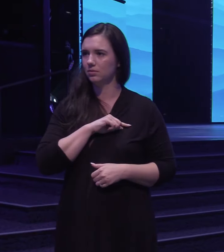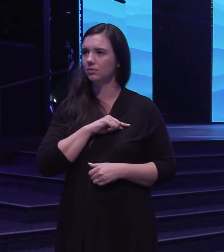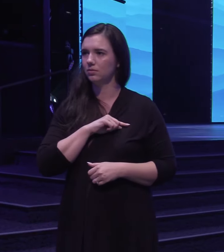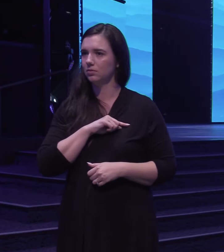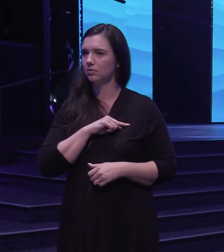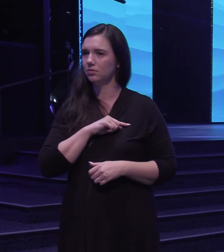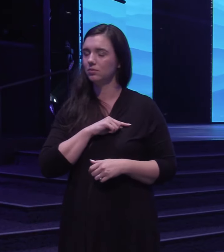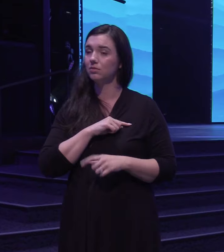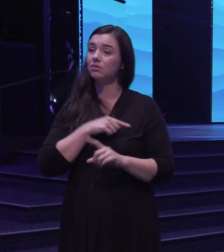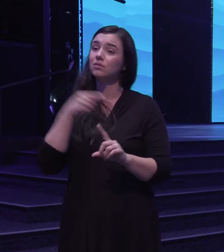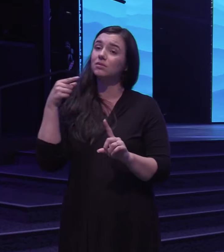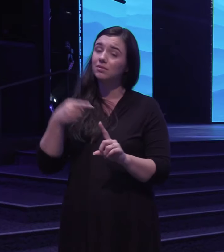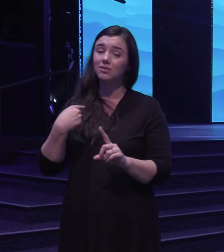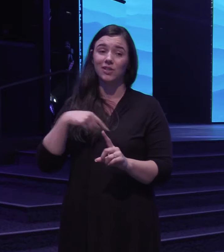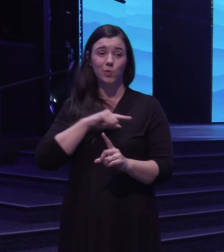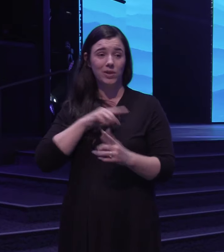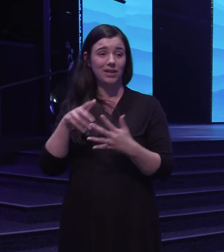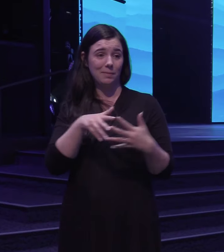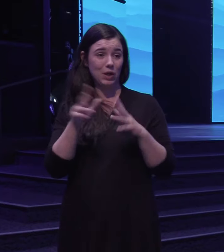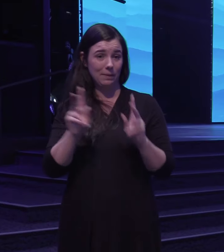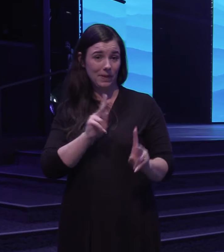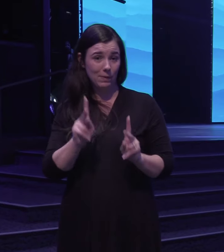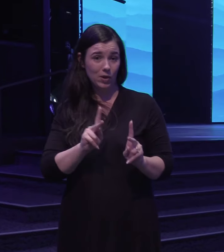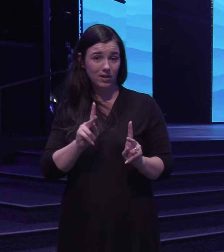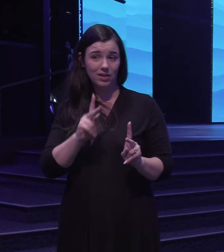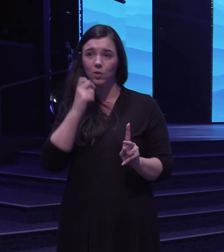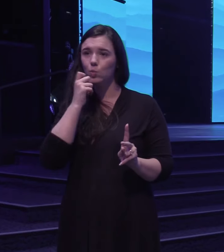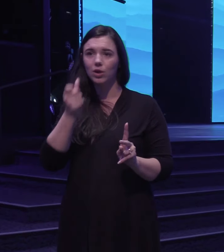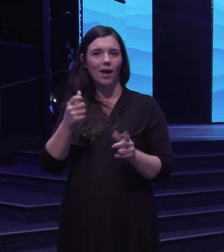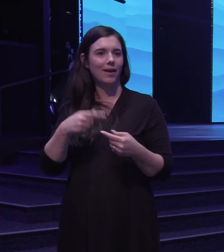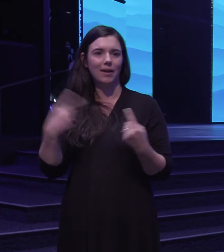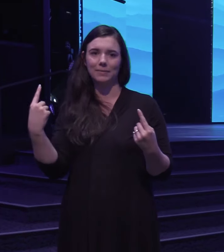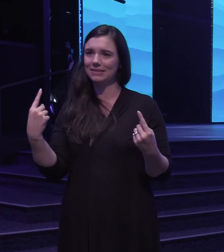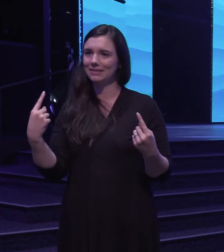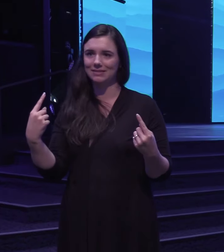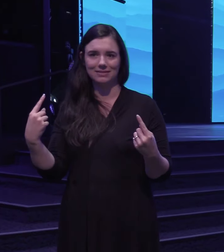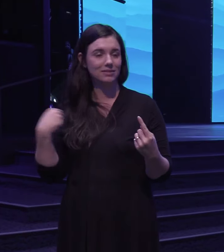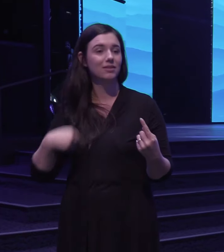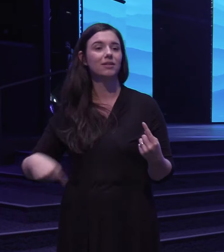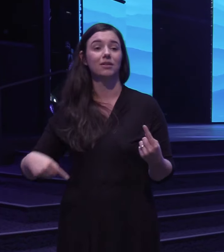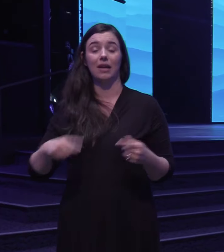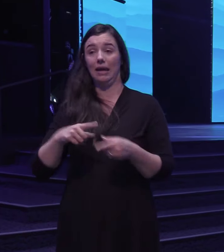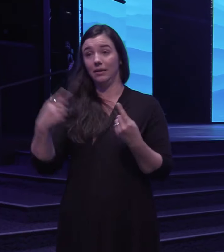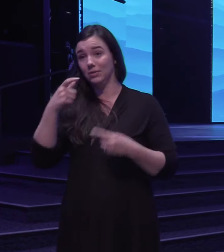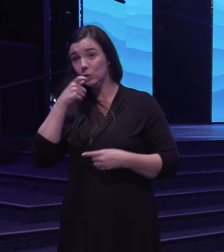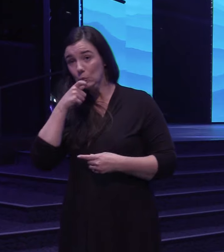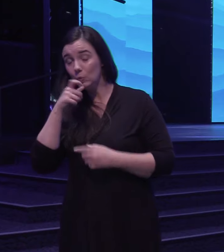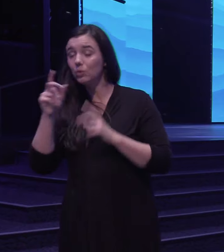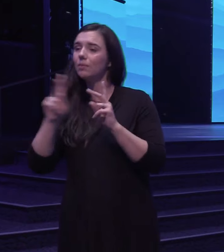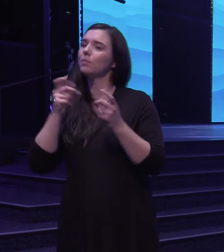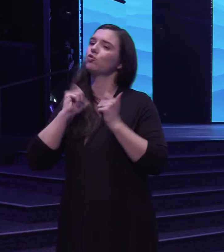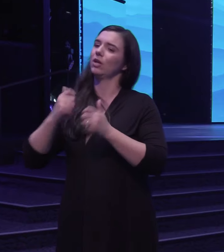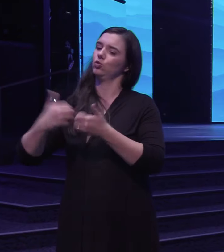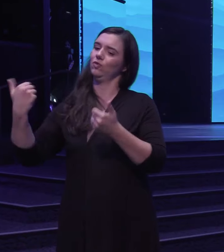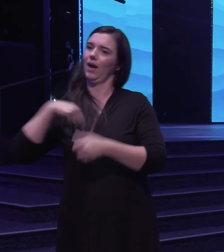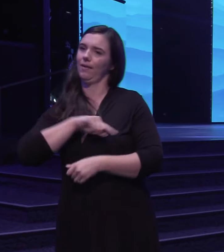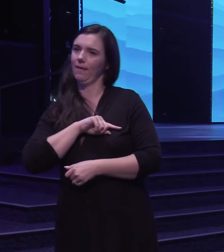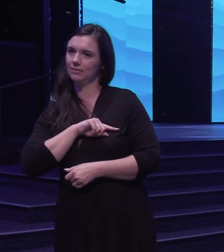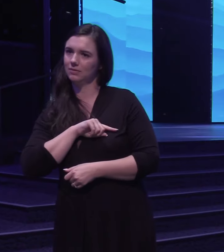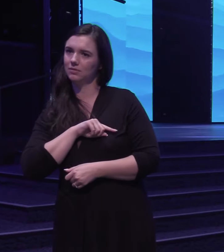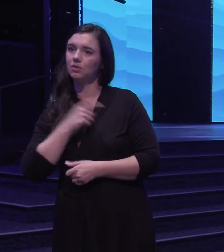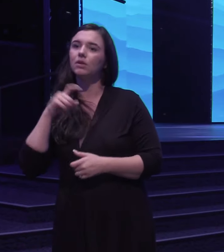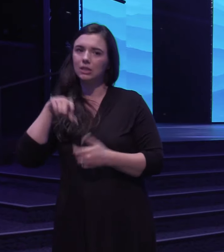fact of the matter is, we, the American people, are not each other's enemies. The enemies are those who are trying to divide us. We